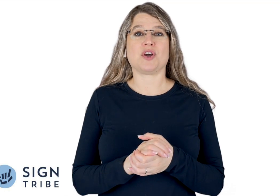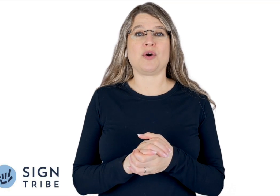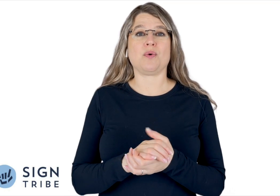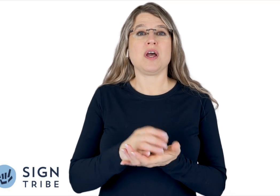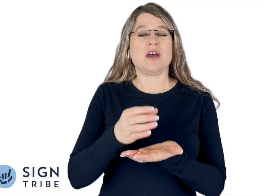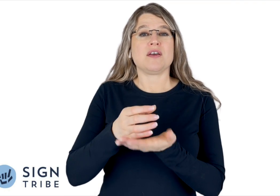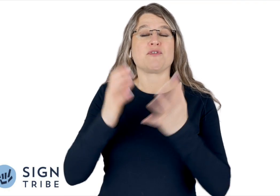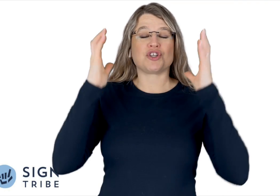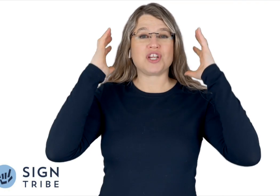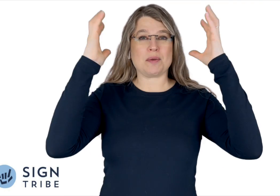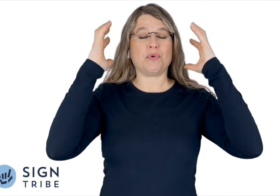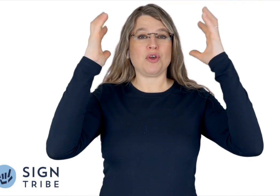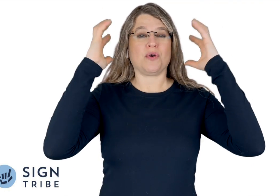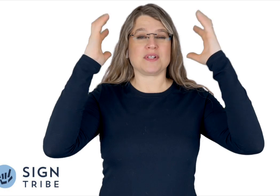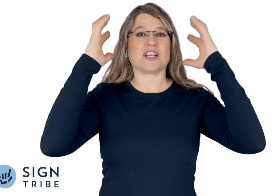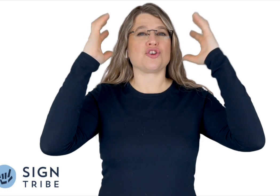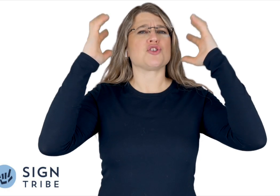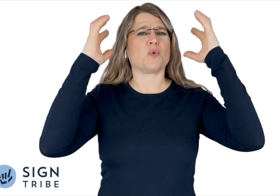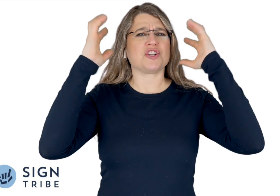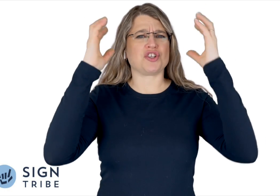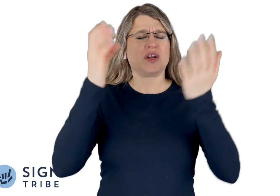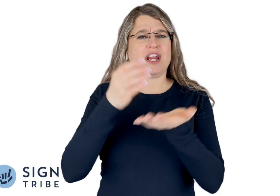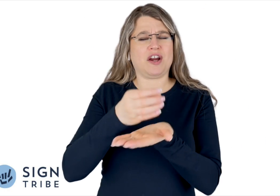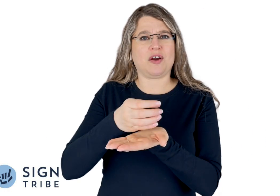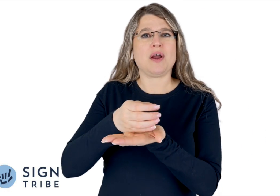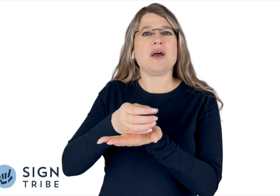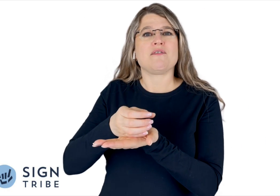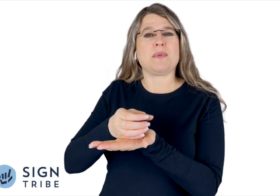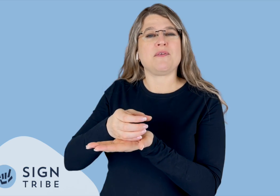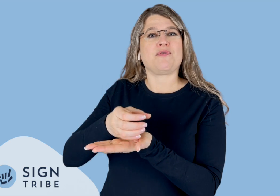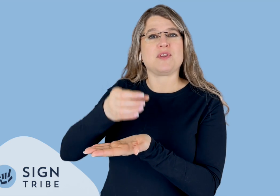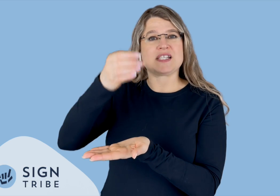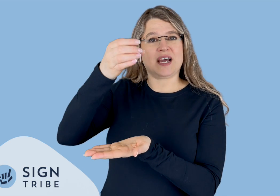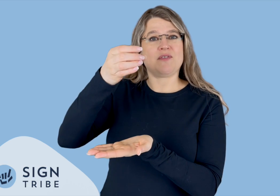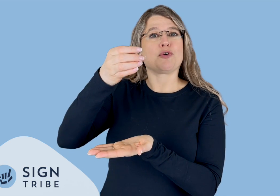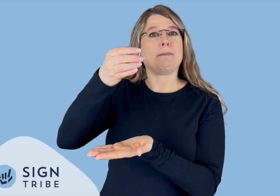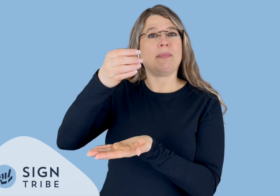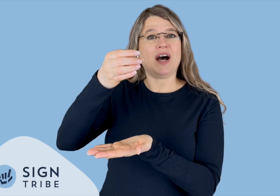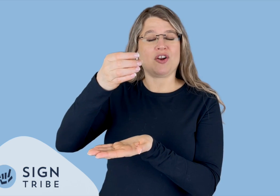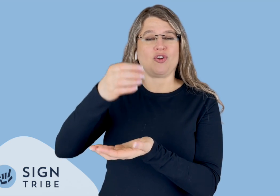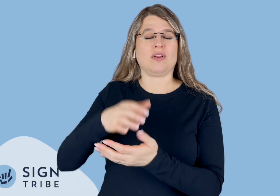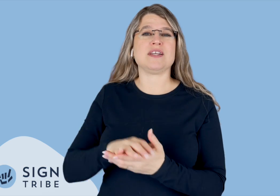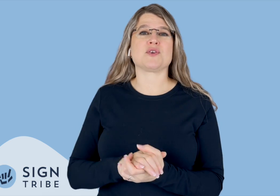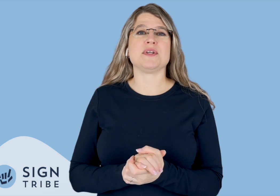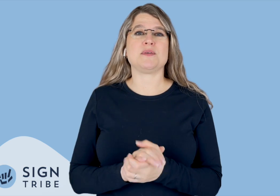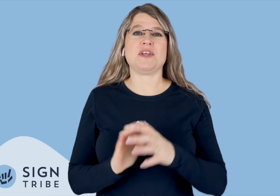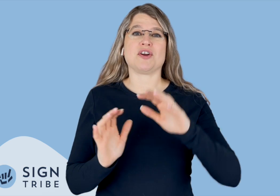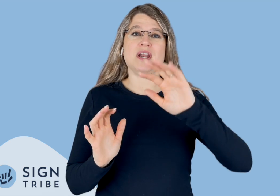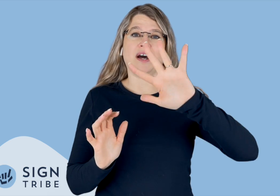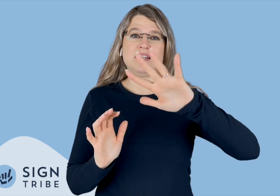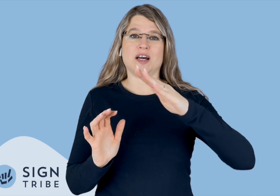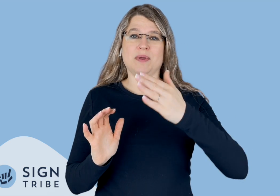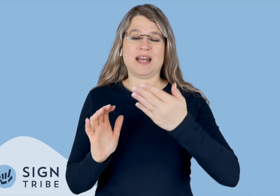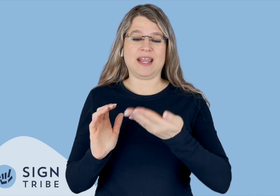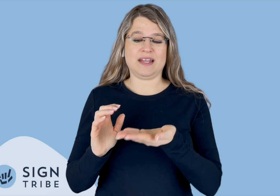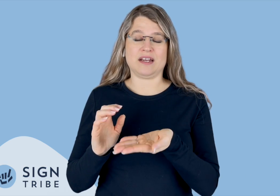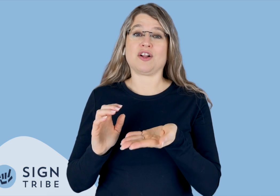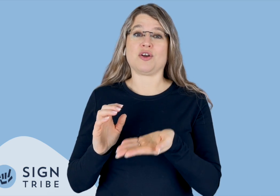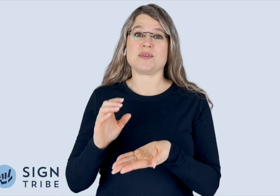So for shampoo, it's like you're just washing your hair, but the sign for bottle is going to be your non-dominant hand in a closed